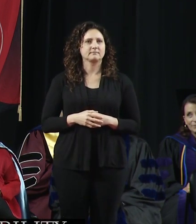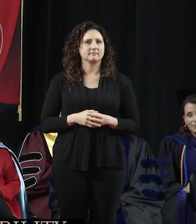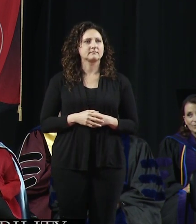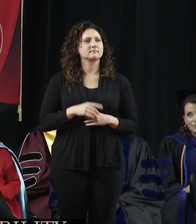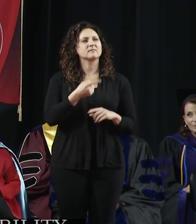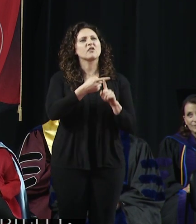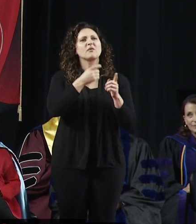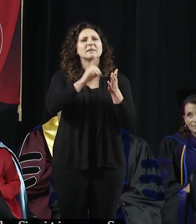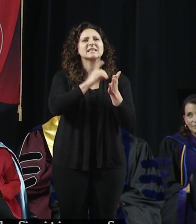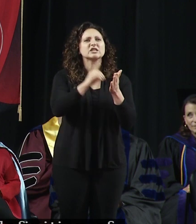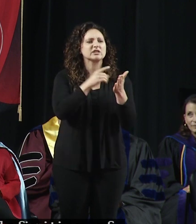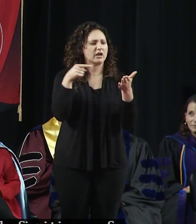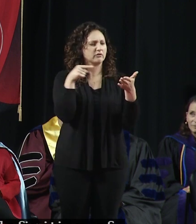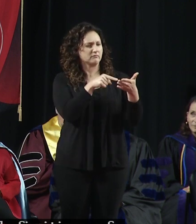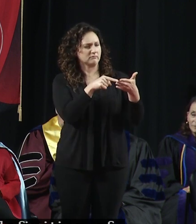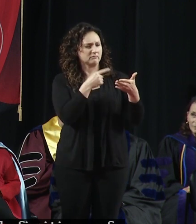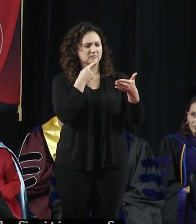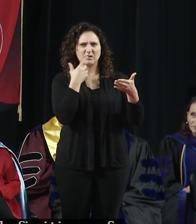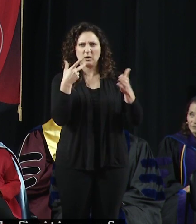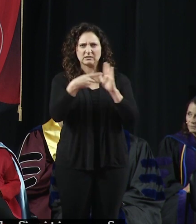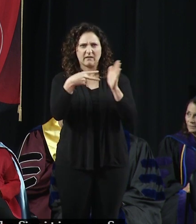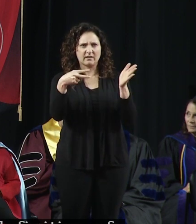Merriam-Webster's Dictionary on accountability,